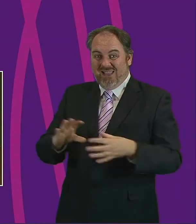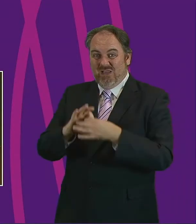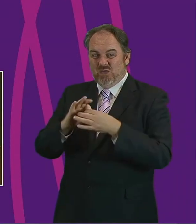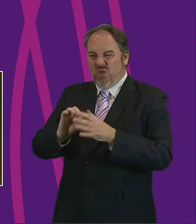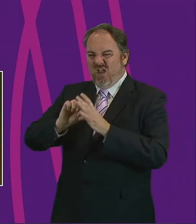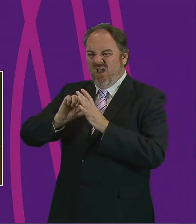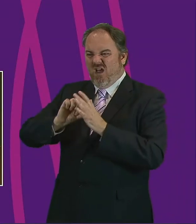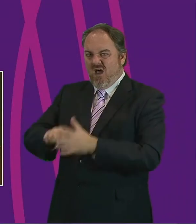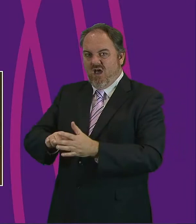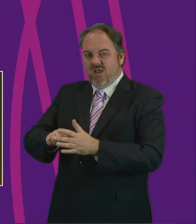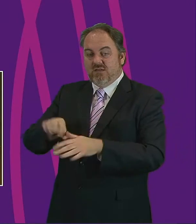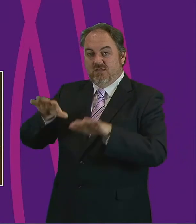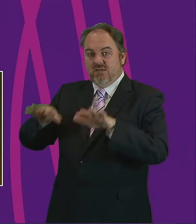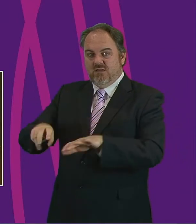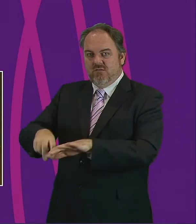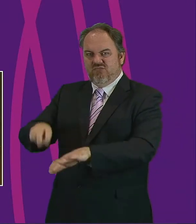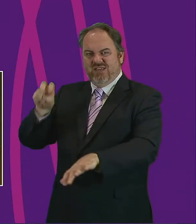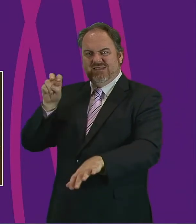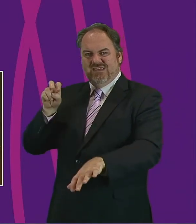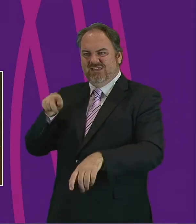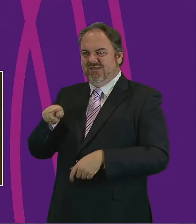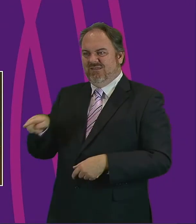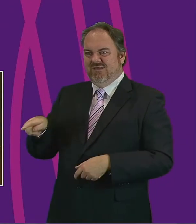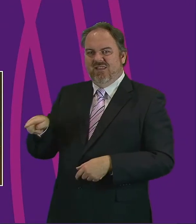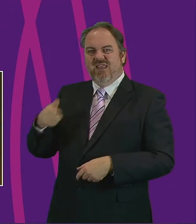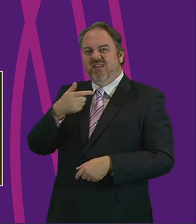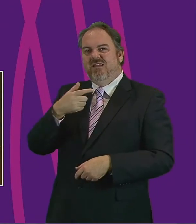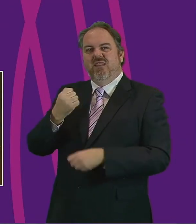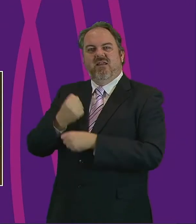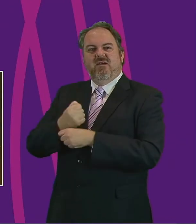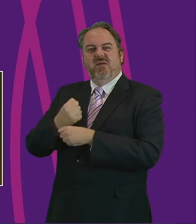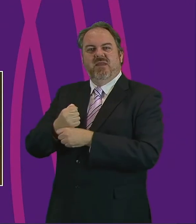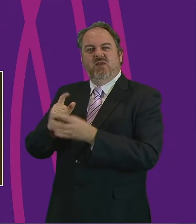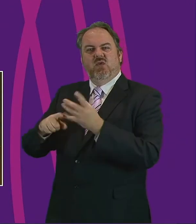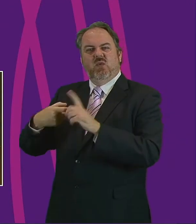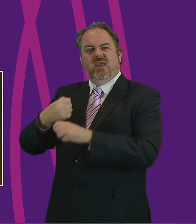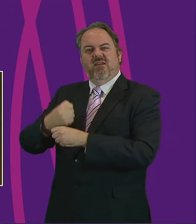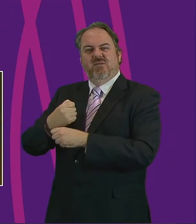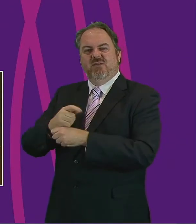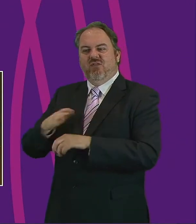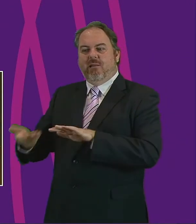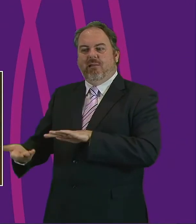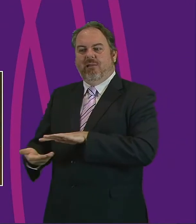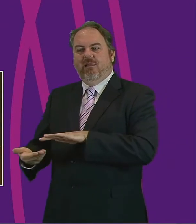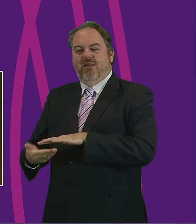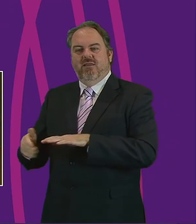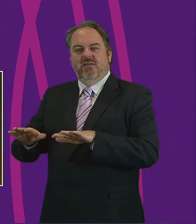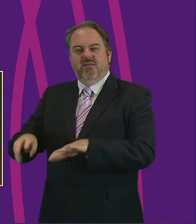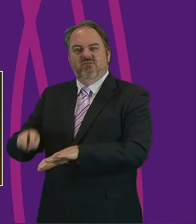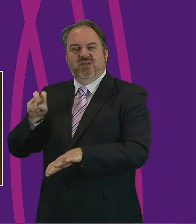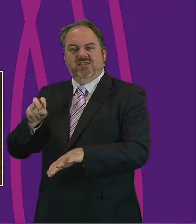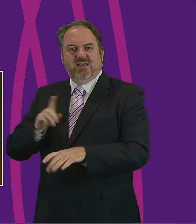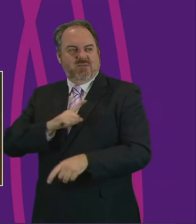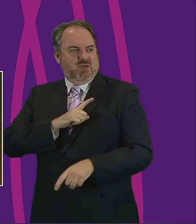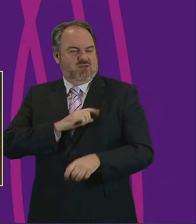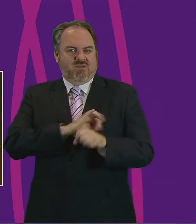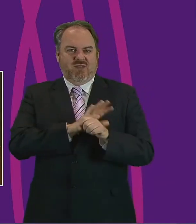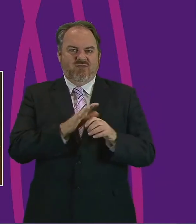hope that it will somehow be disguised by the COVID crisis would not be just unwise, it would be